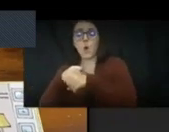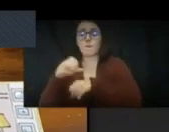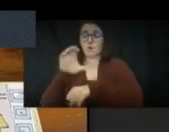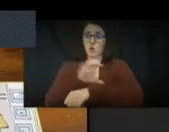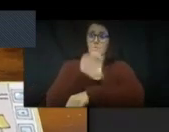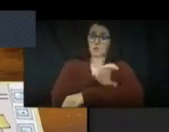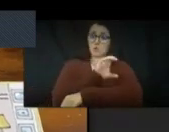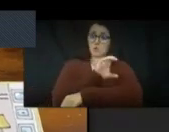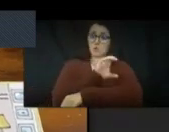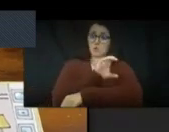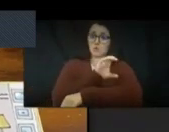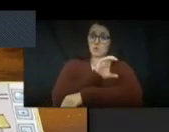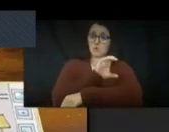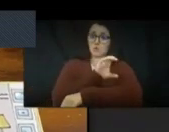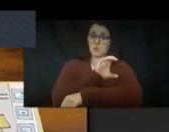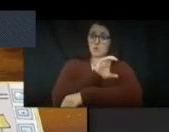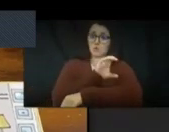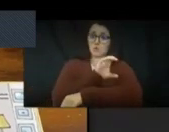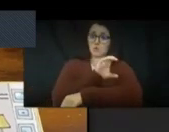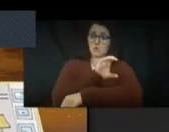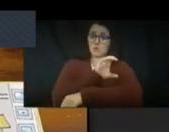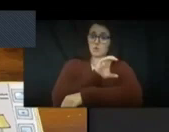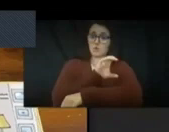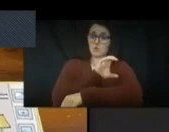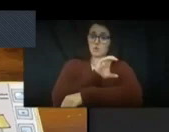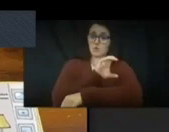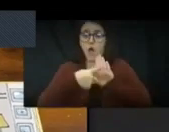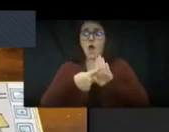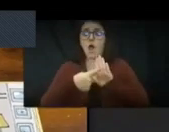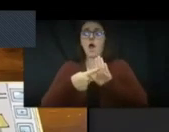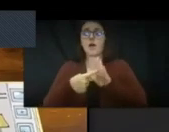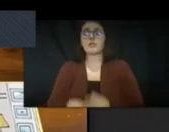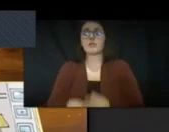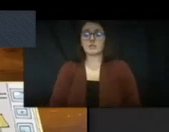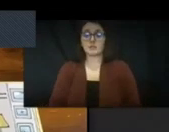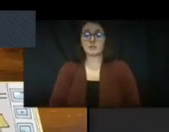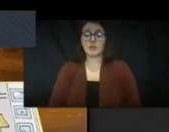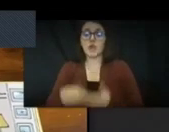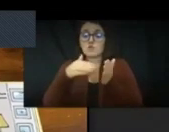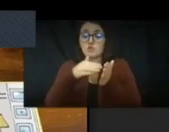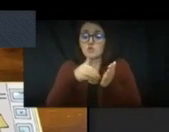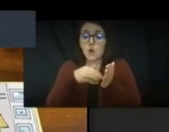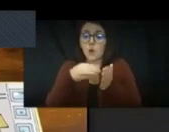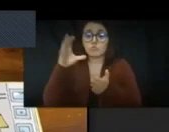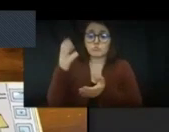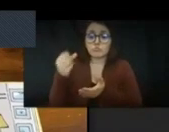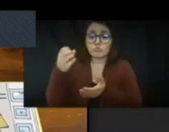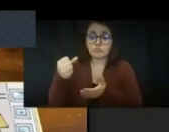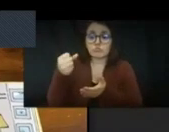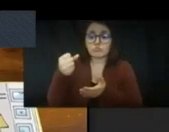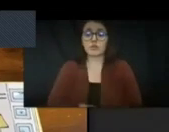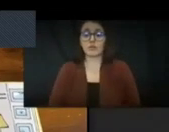your blender, even a clock, the dish soap bottle, a suitcase can be made of plastic, your phone,